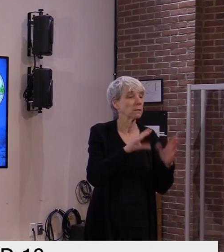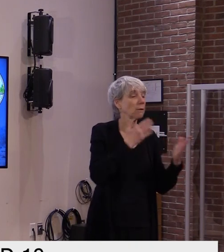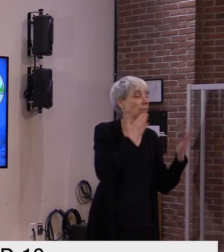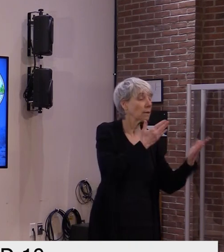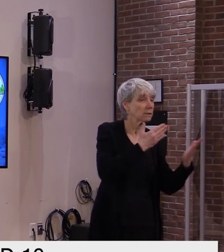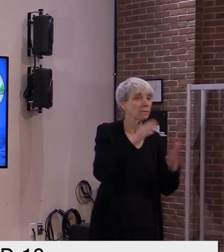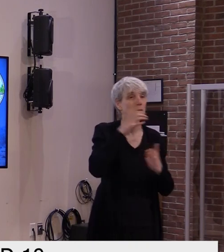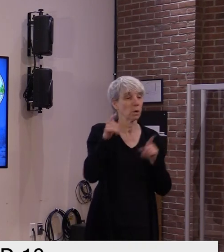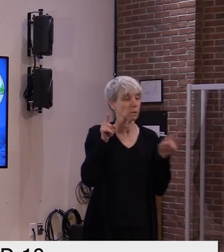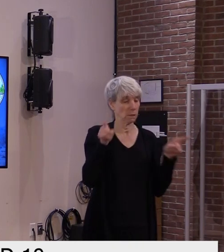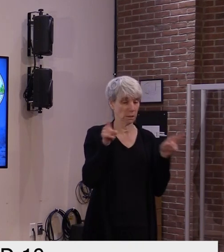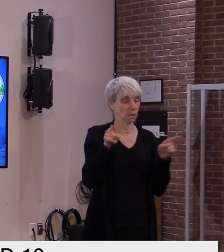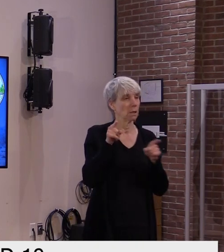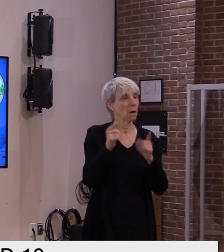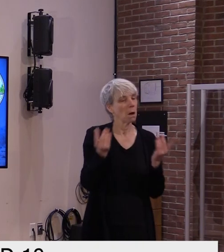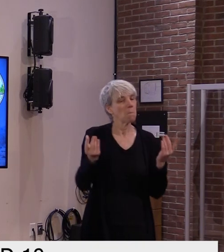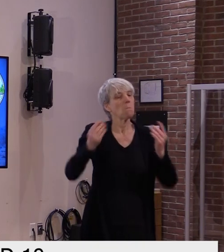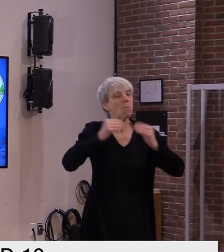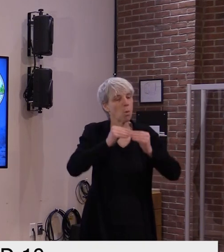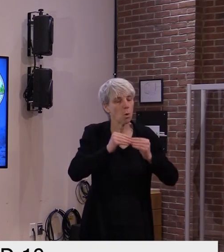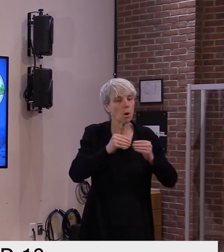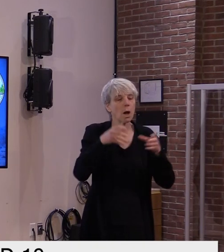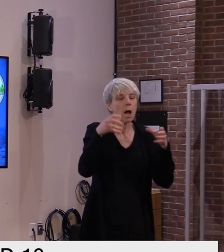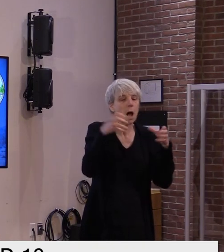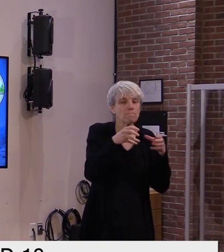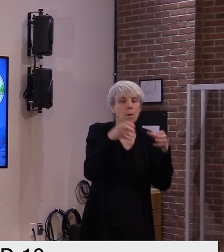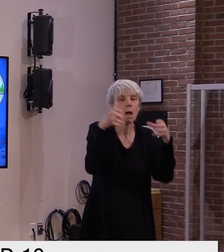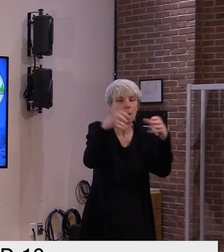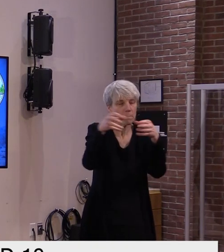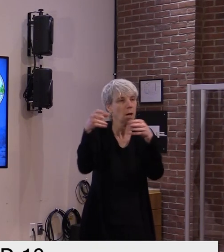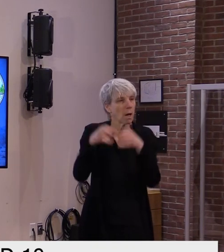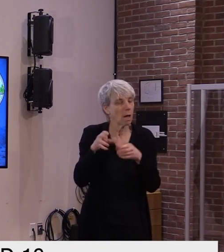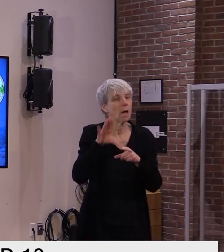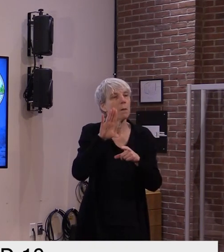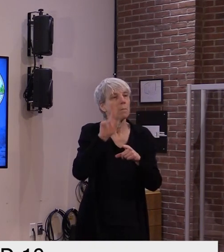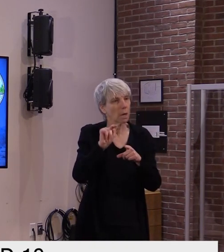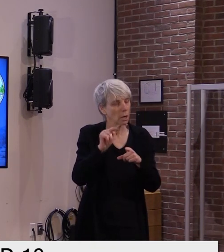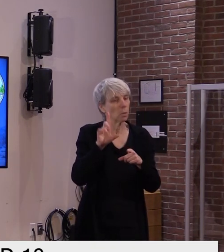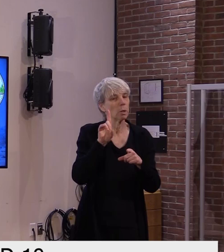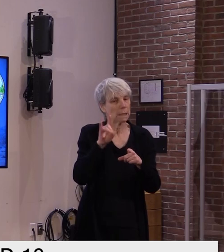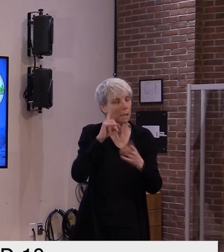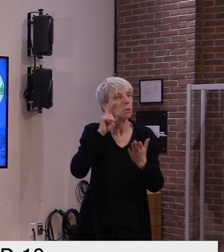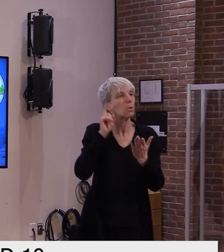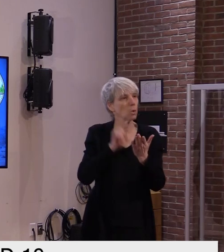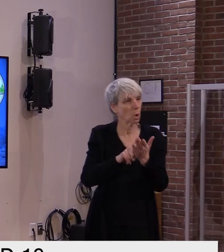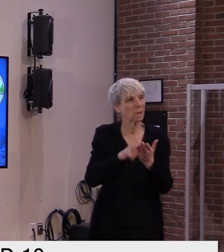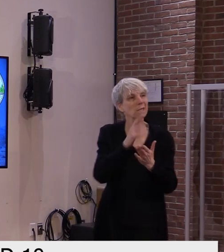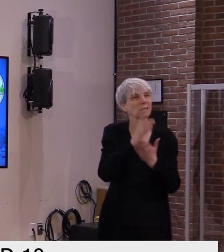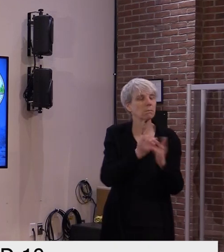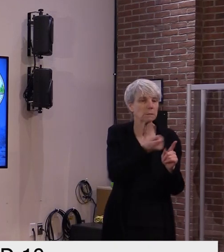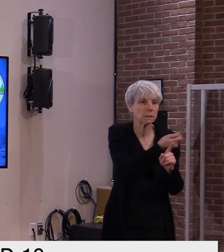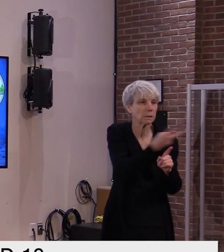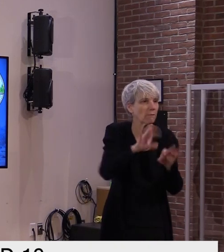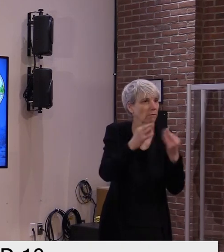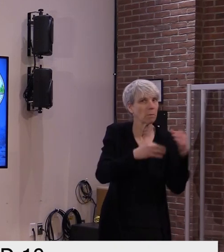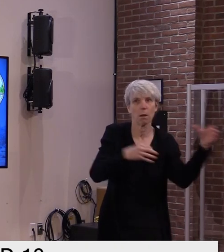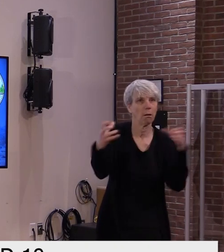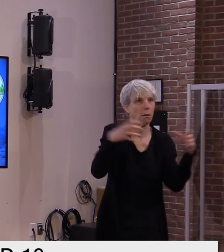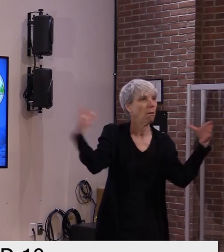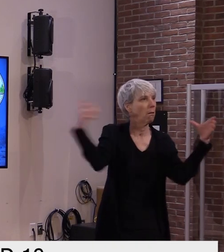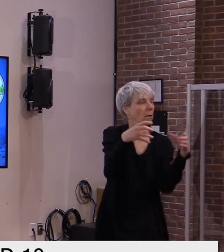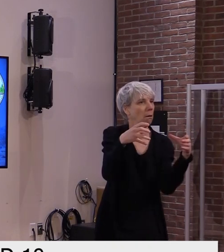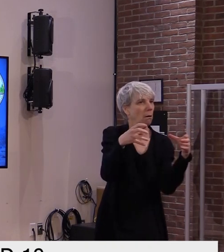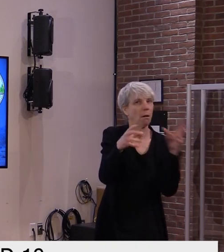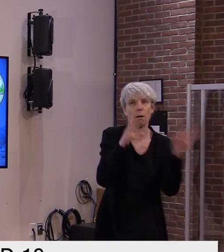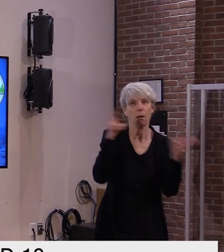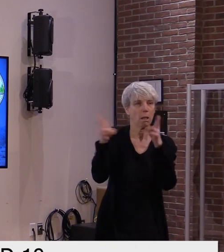some multiple family gatherings that have been part of the concern, and we've contact traced to some of